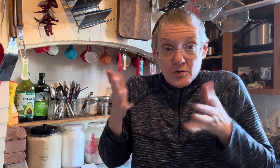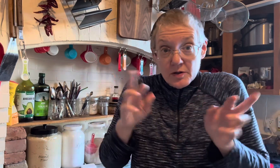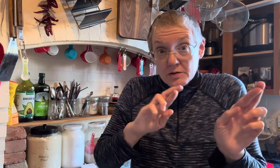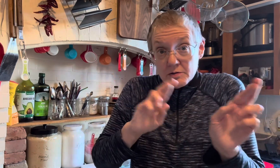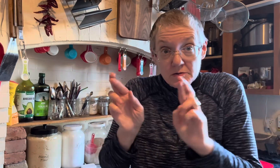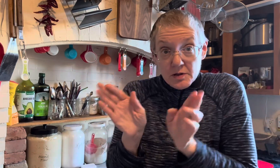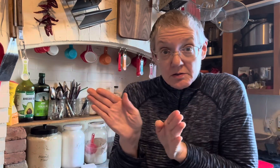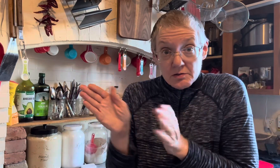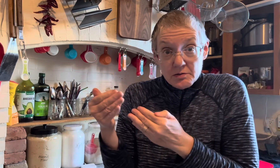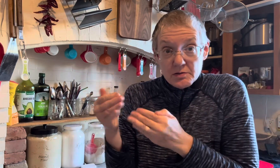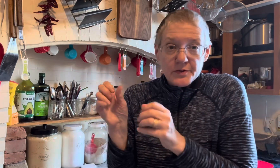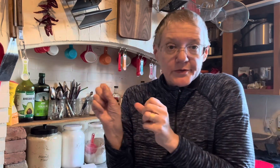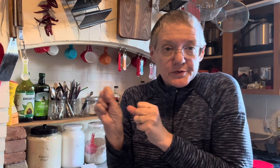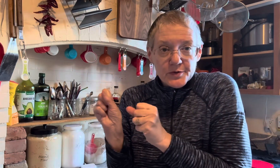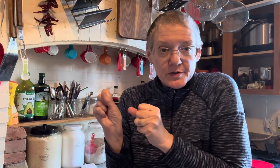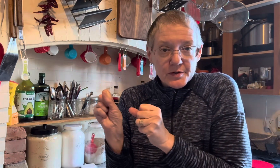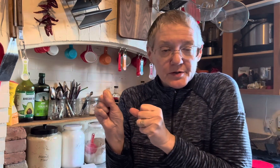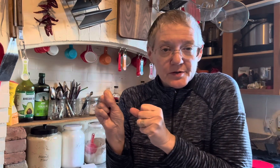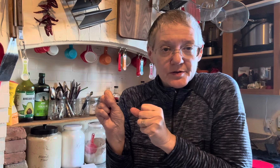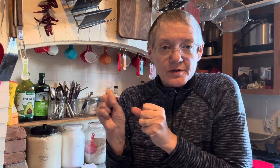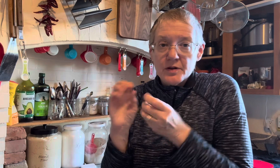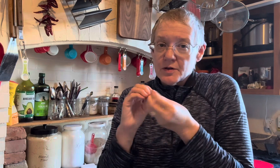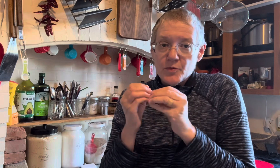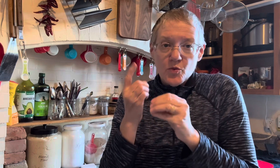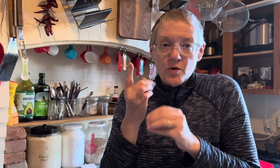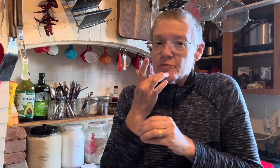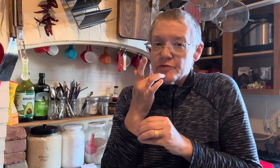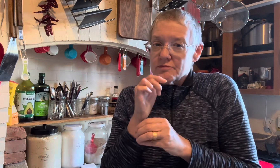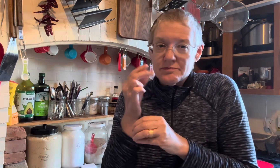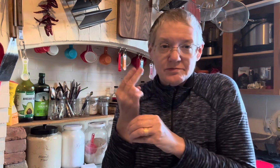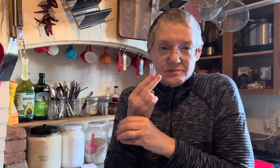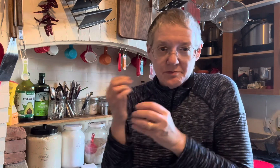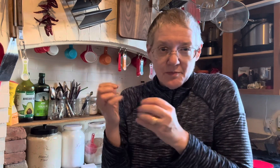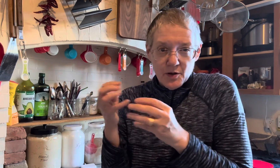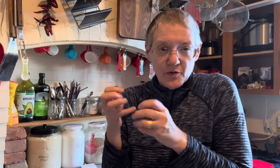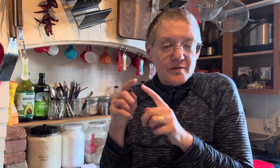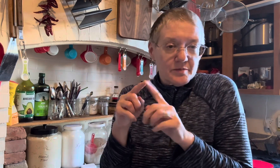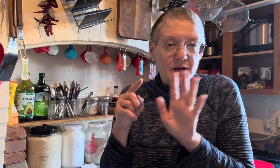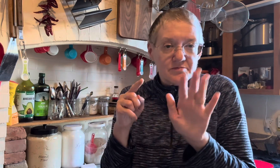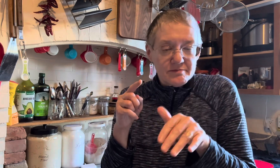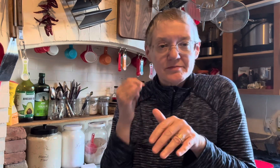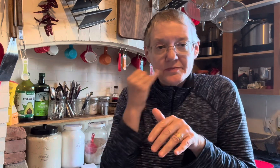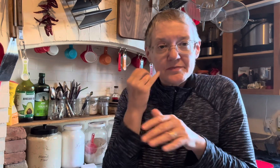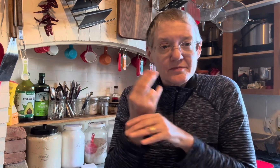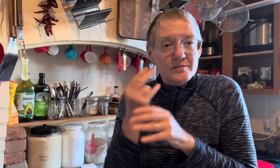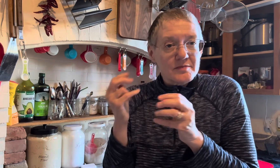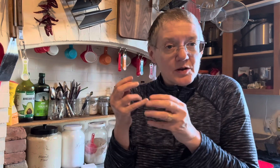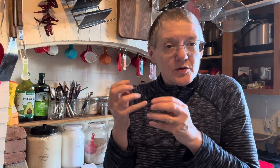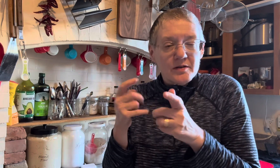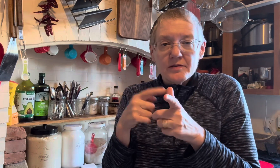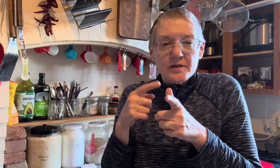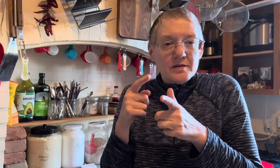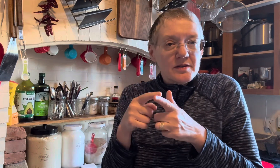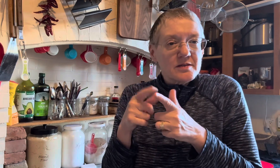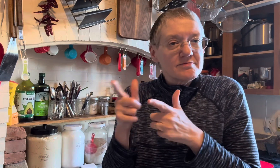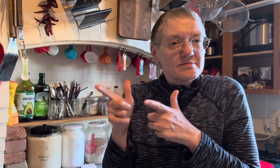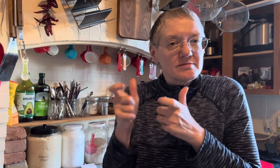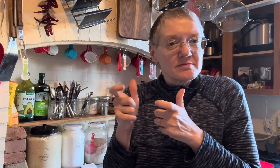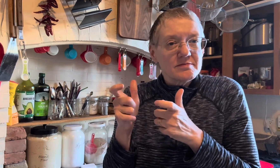satisfied. If the meal's already ready in the fridge, now first of all, I prefer not to use a microwave, but if I